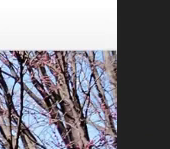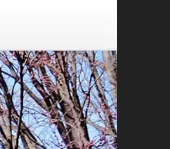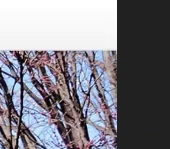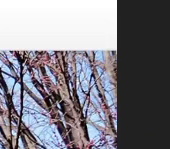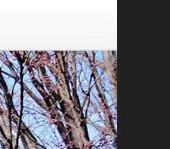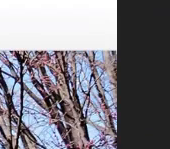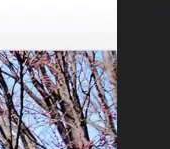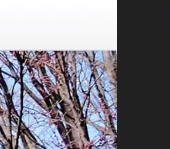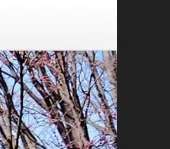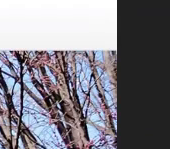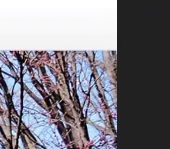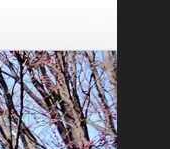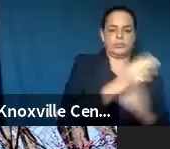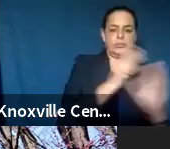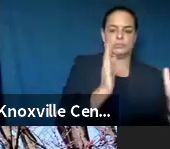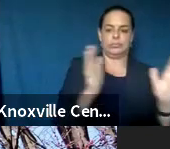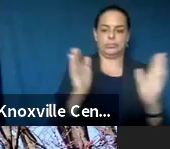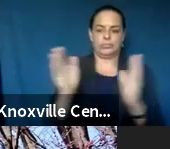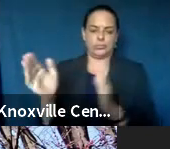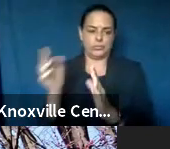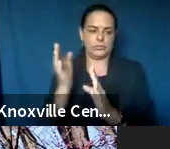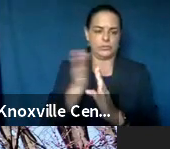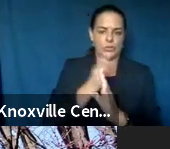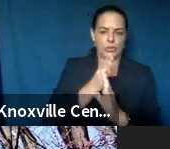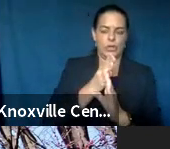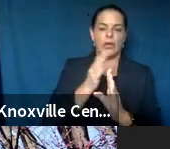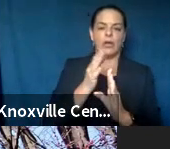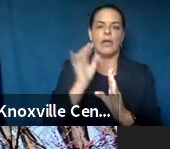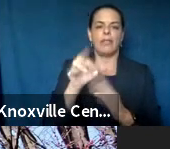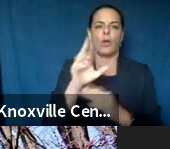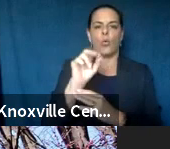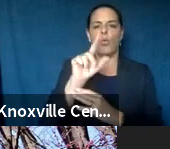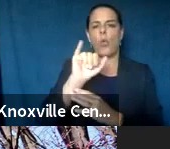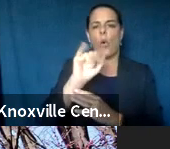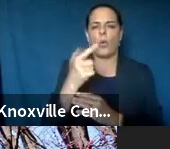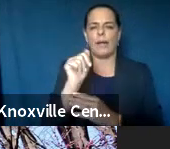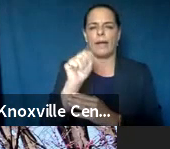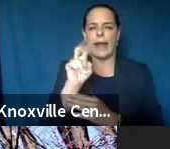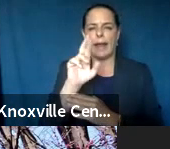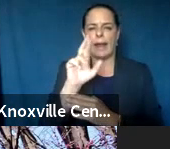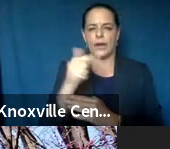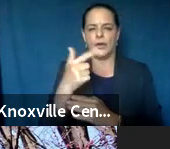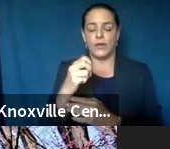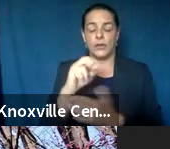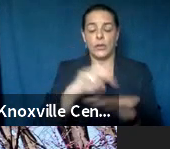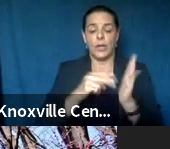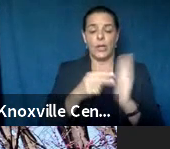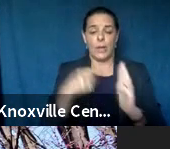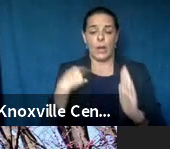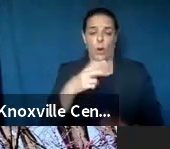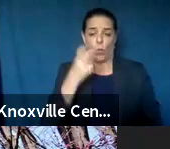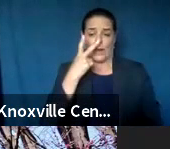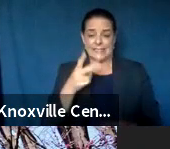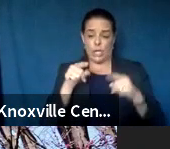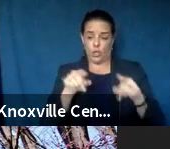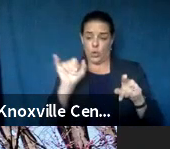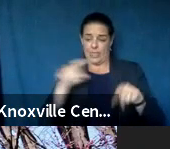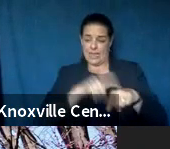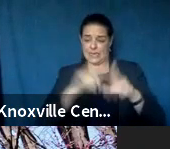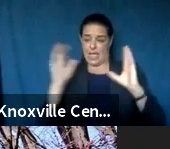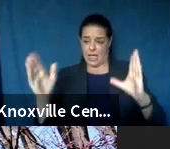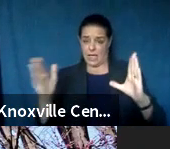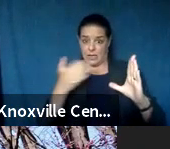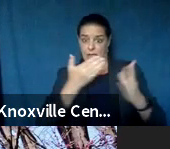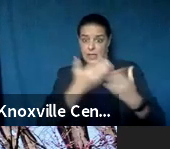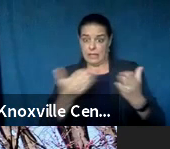weeks, that's what a rolling average is. Overall, what we mean by this is we are trying to see, are things getting better, staying the